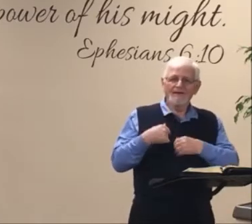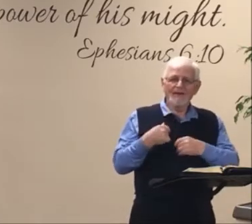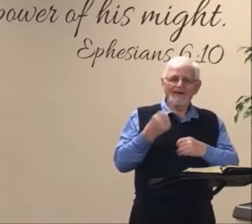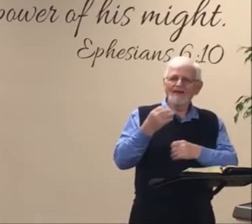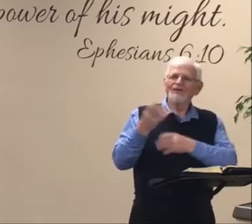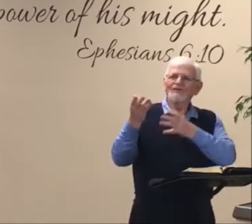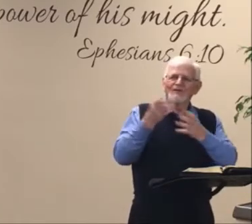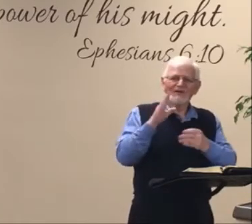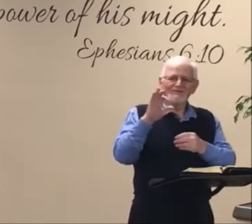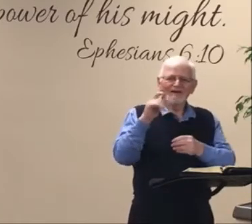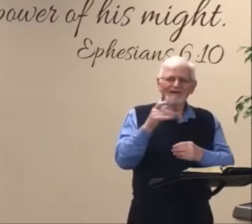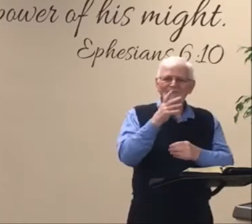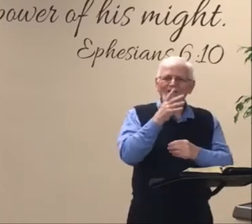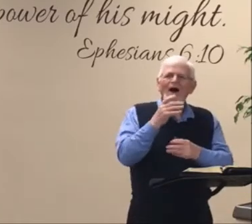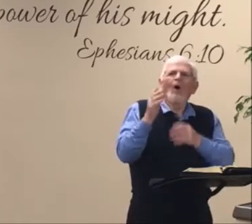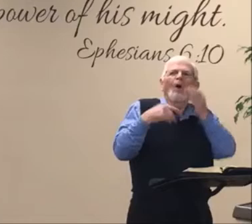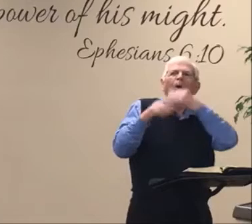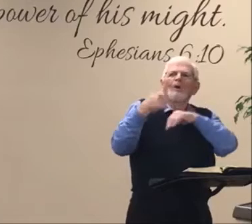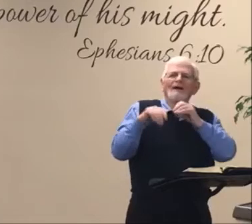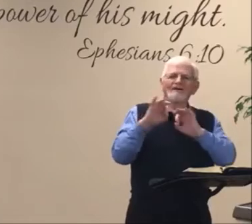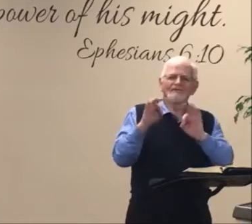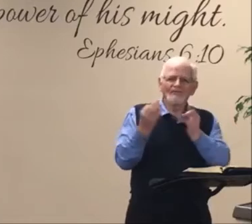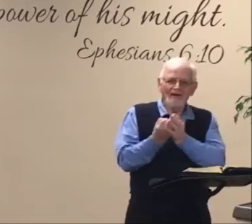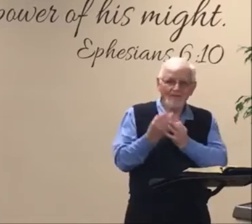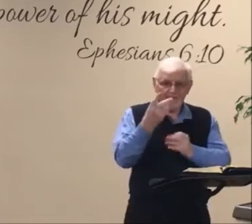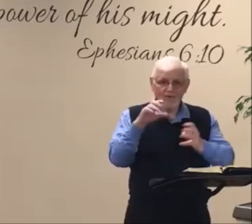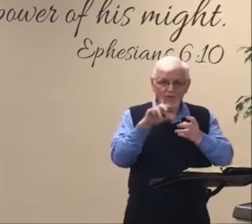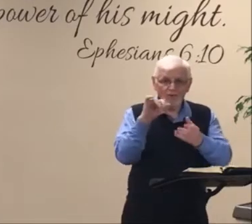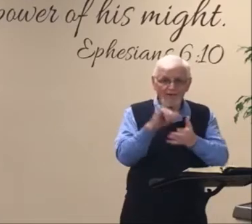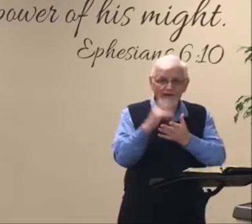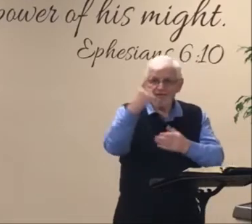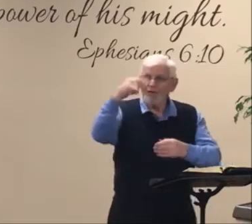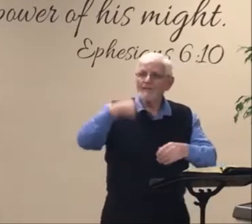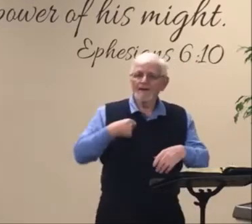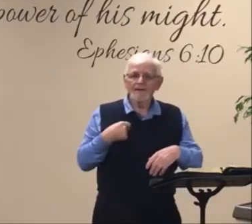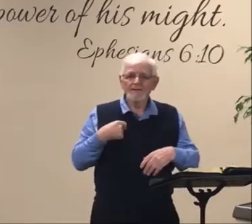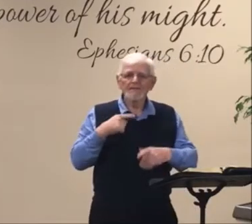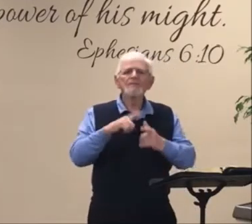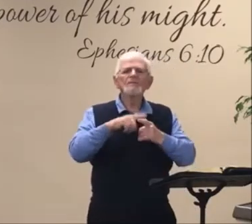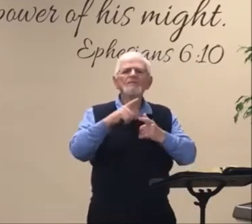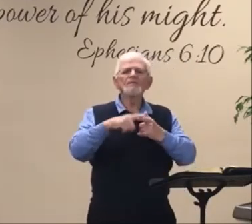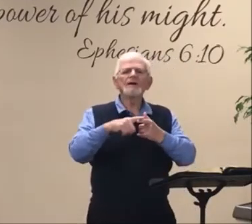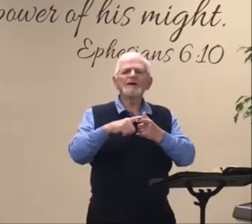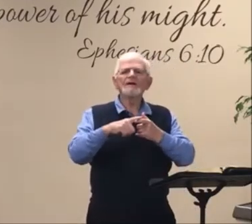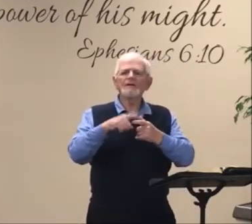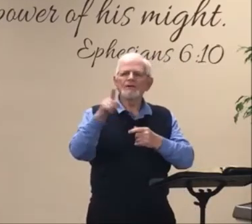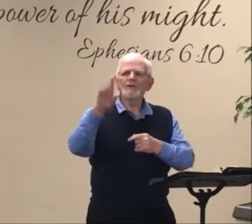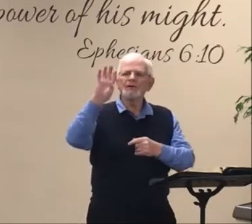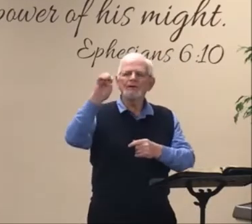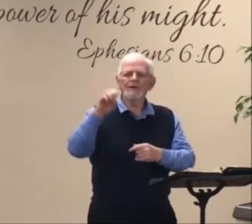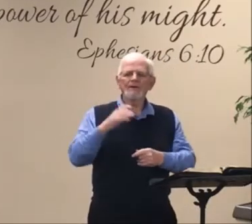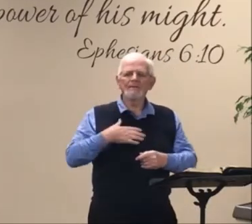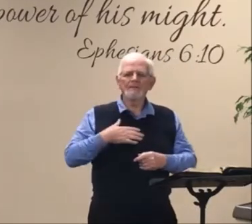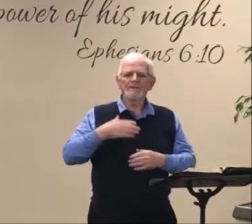mommy, I mean back to my family, if you do these things for me, then you'll be my God.